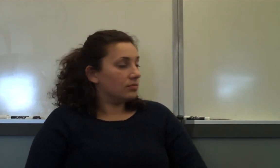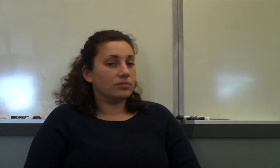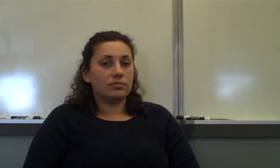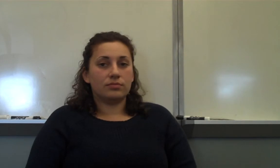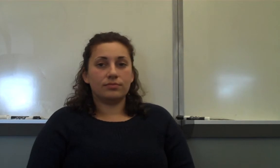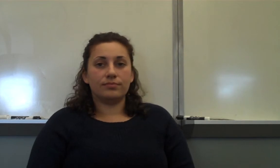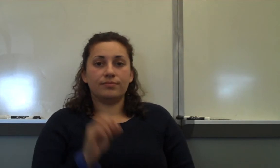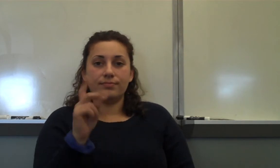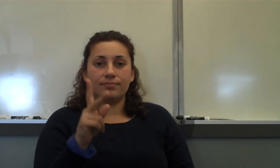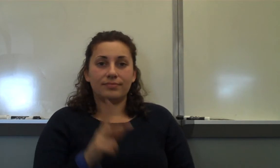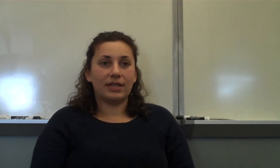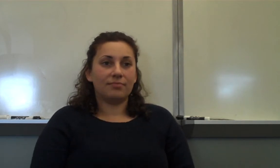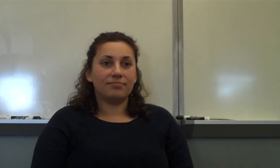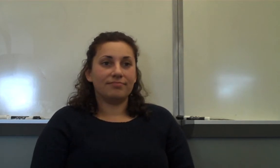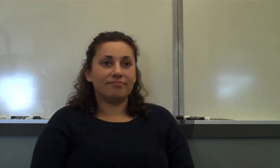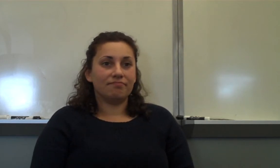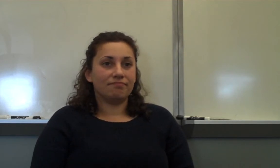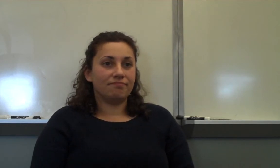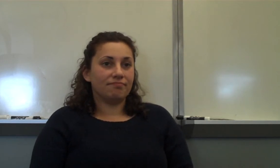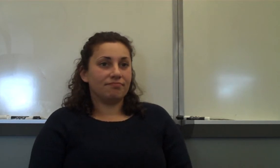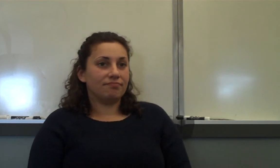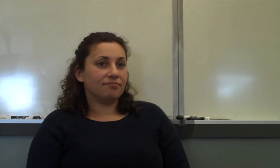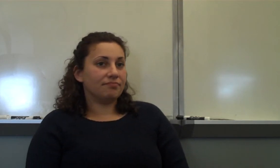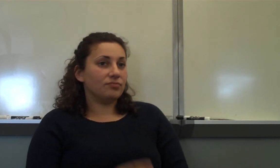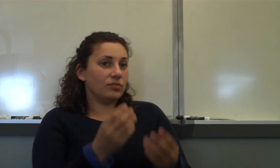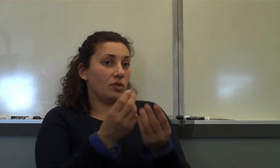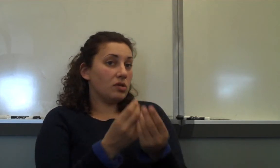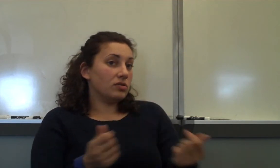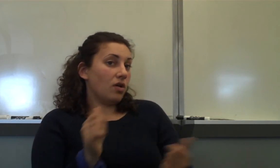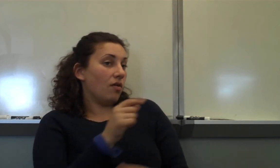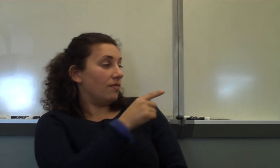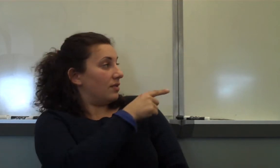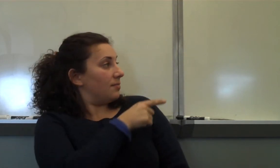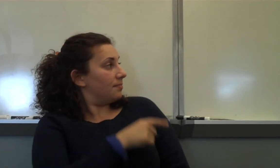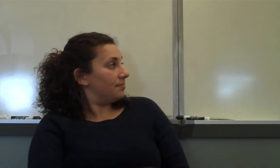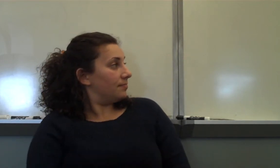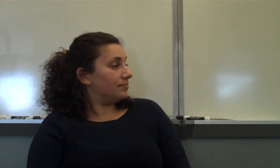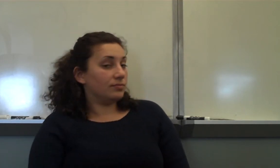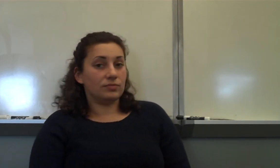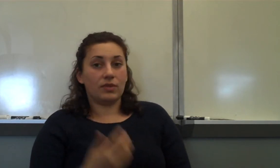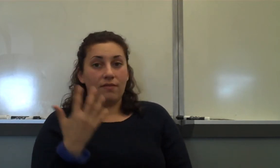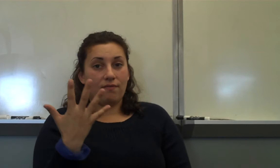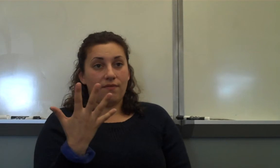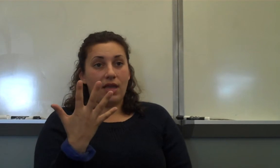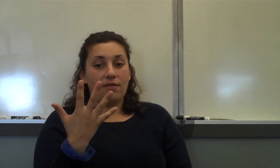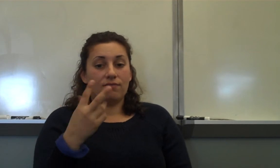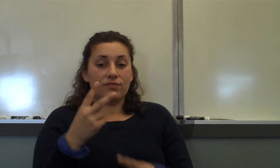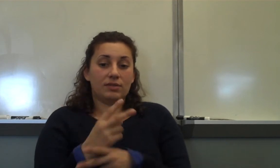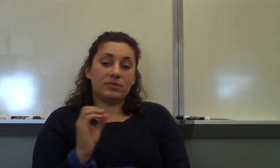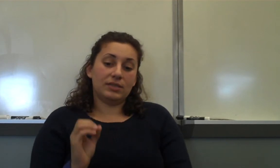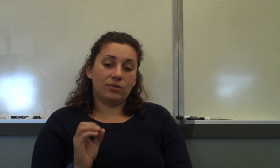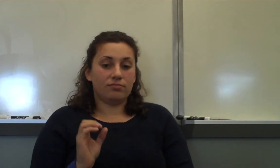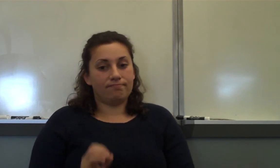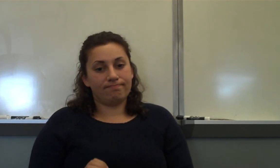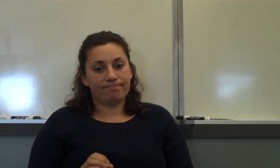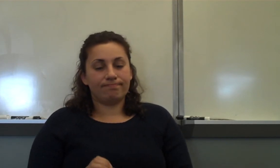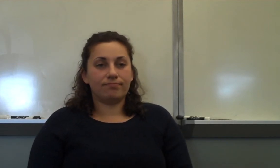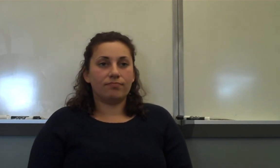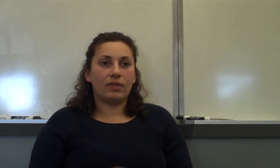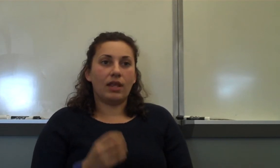Okay, that's what we're doing. So here we go. 5 times 0 is nothing, 15. Okay, 7